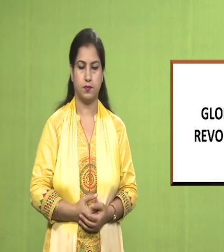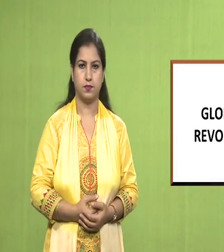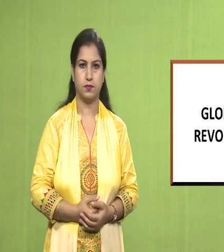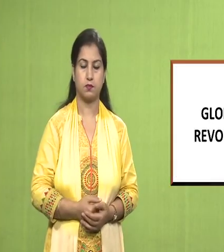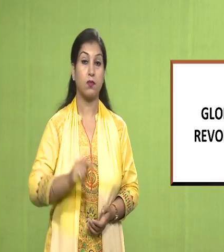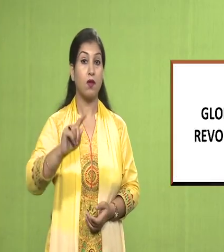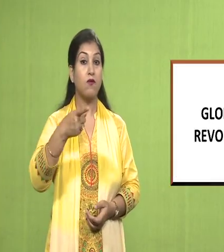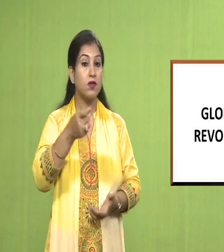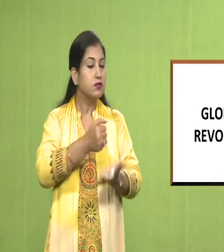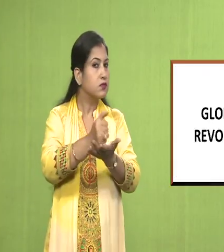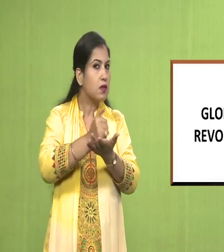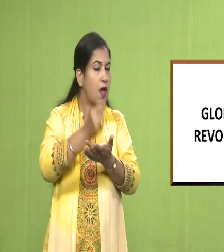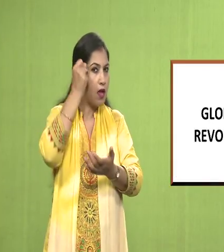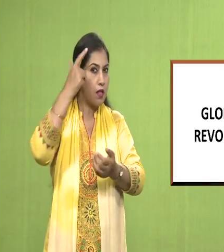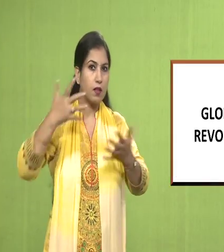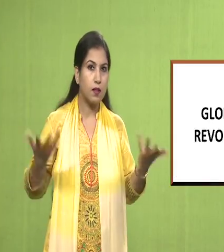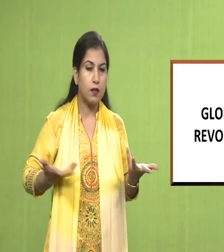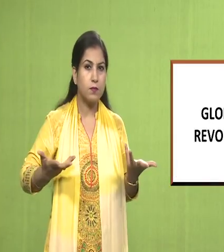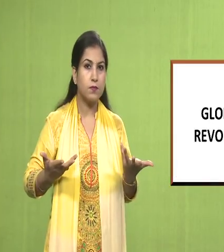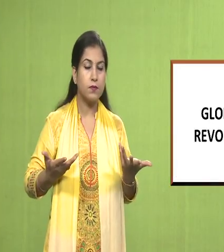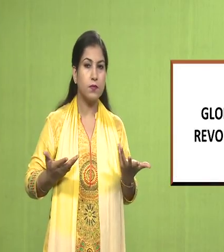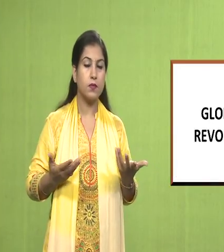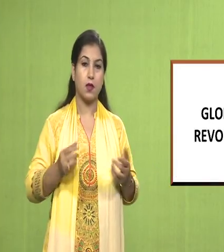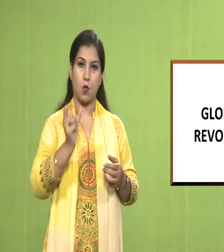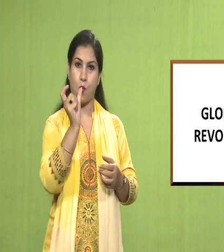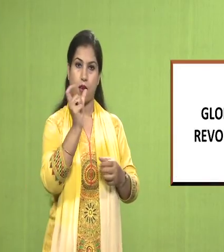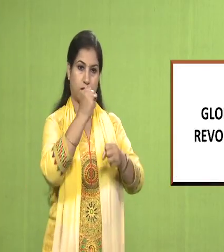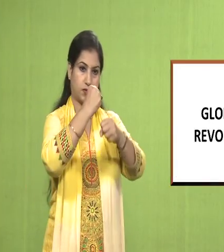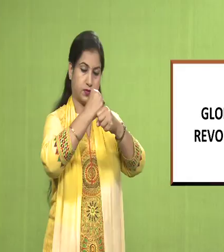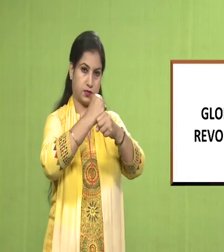First, let us try to understand about the Glorious Revolution.